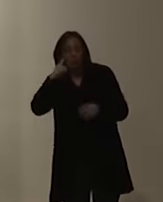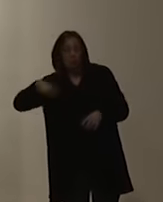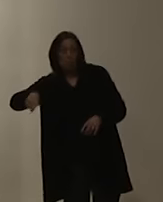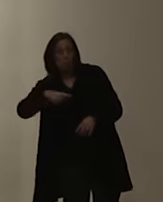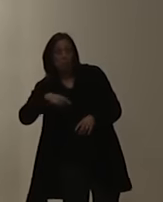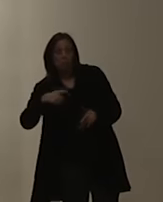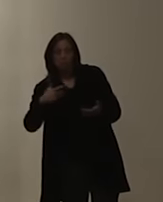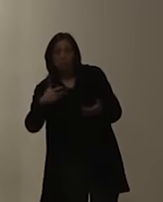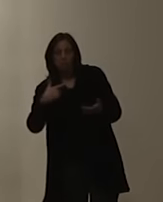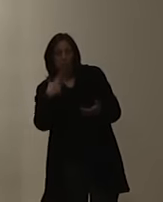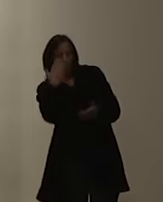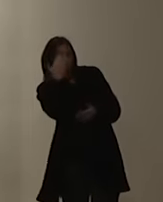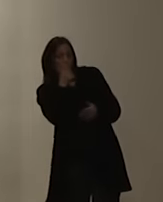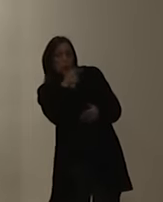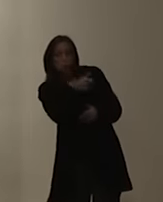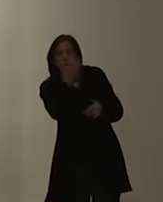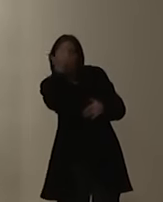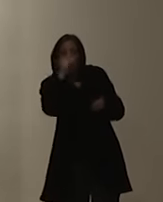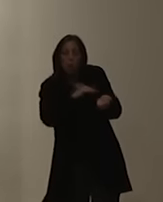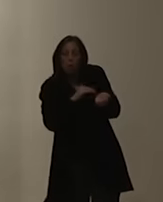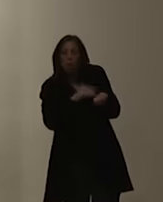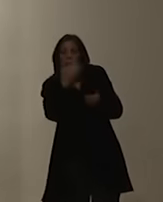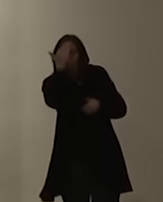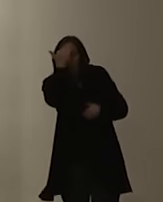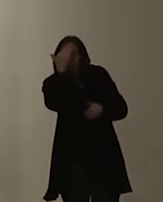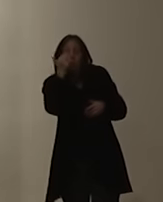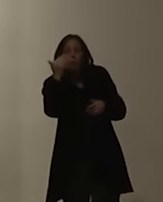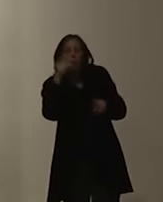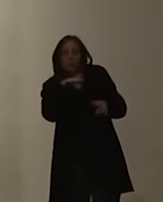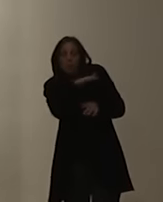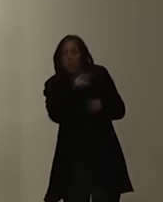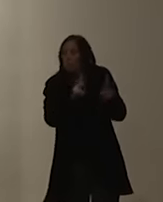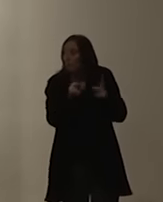know them. I say know them because no Americans died.